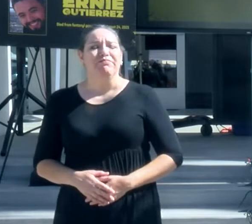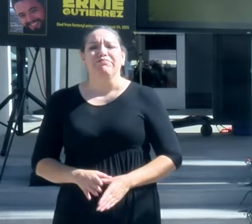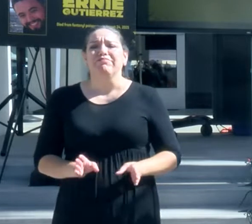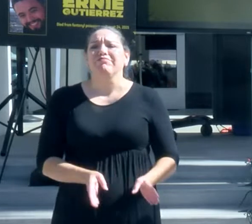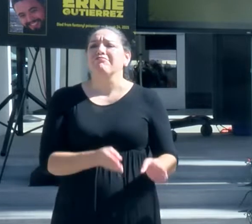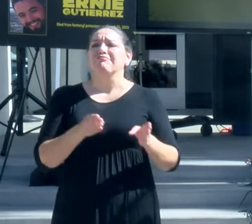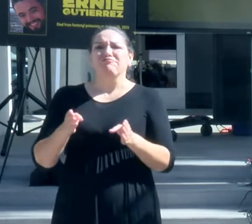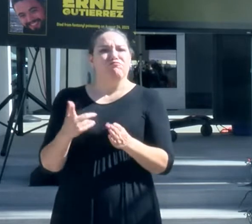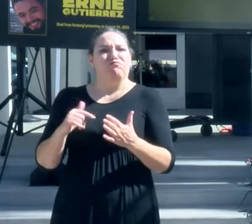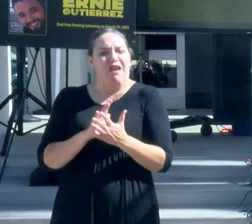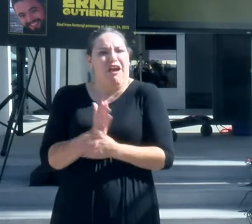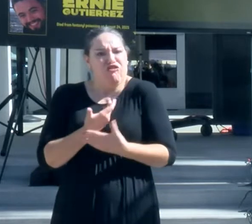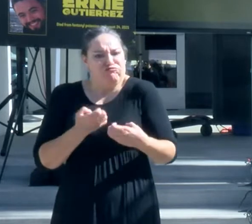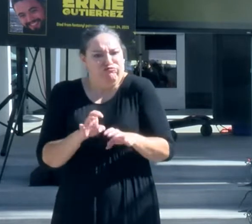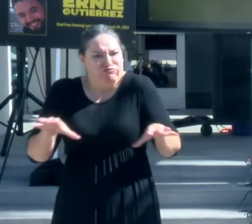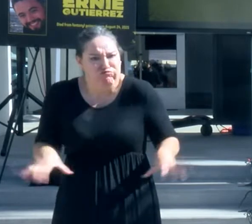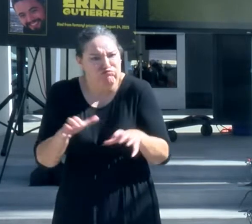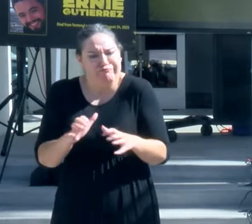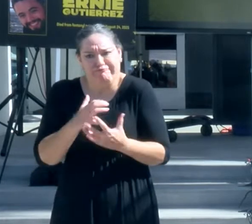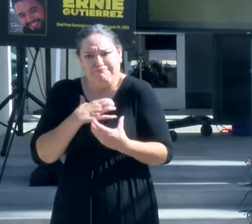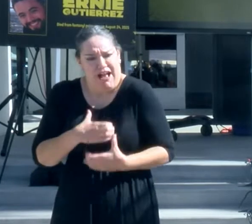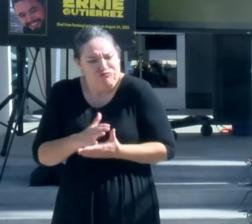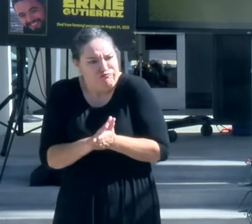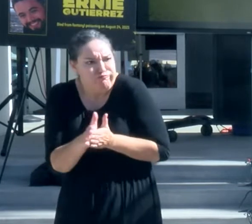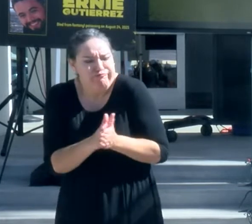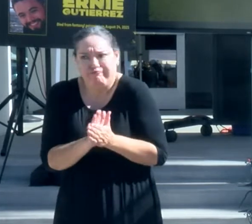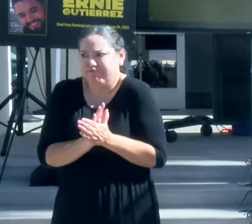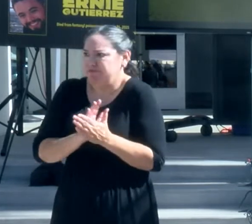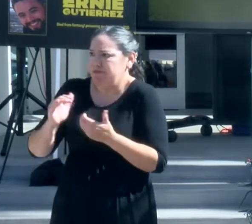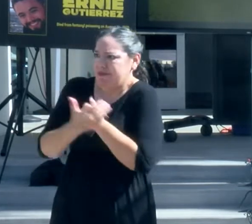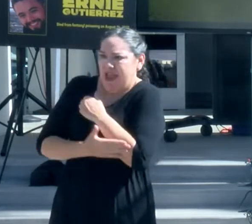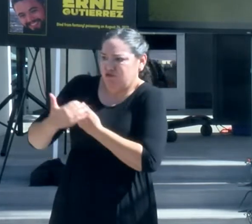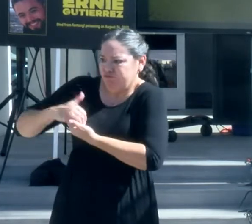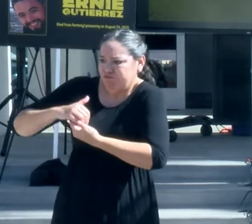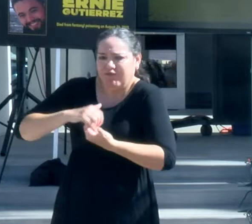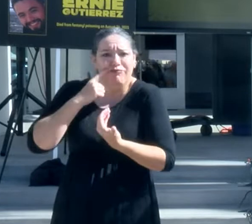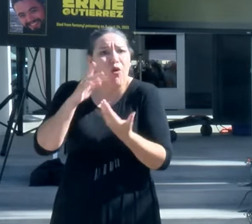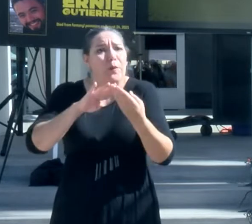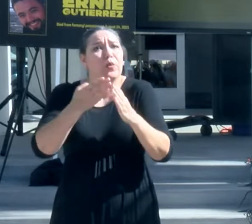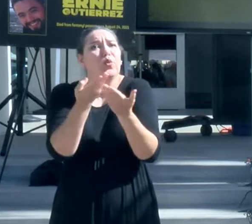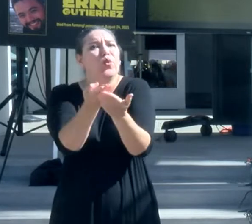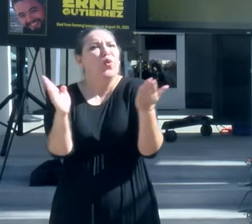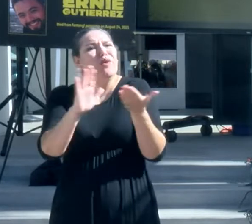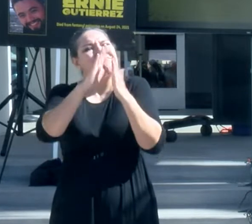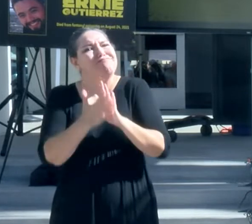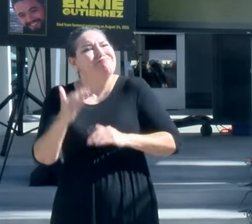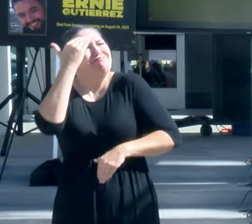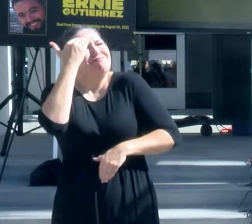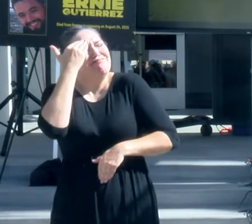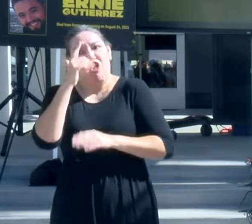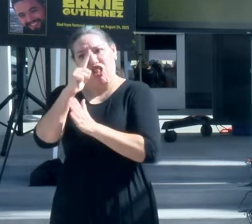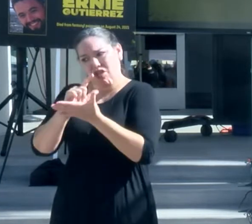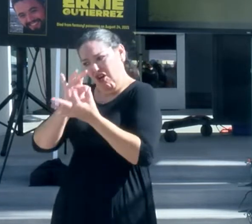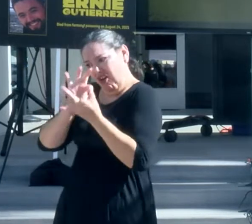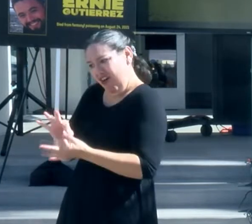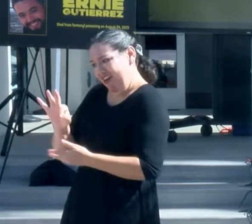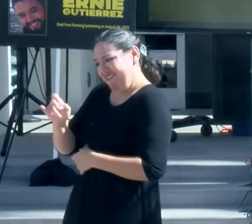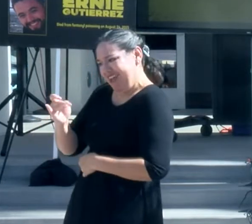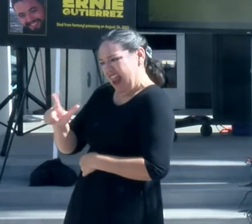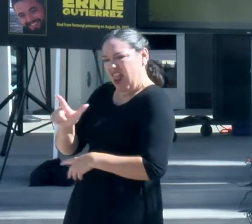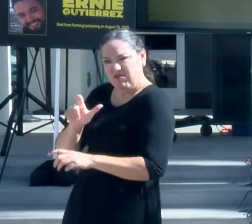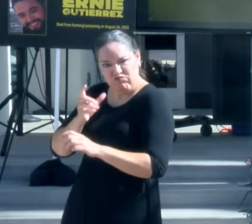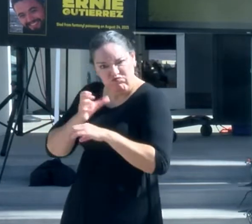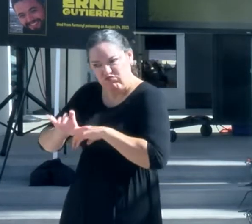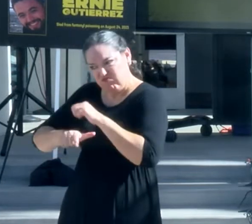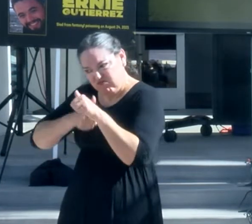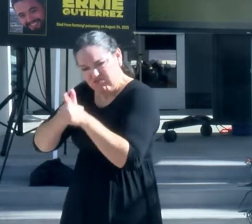We are passionate about our efforts with our county partners in alerting our community members about fentanyl, enforcing laws related to fentanyl, lobbying